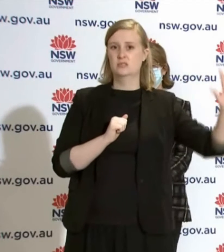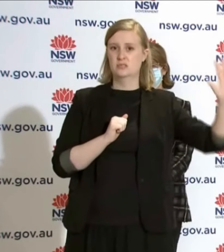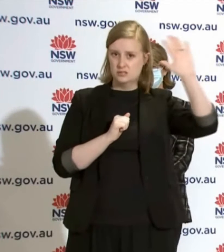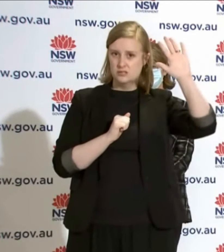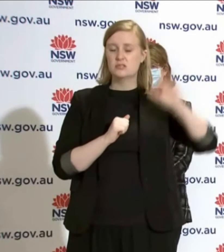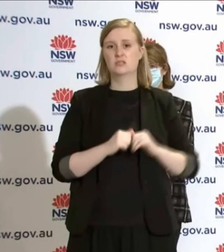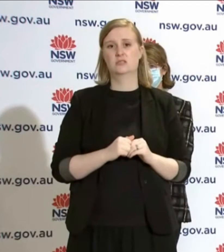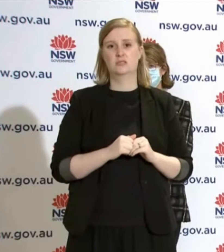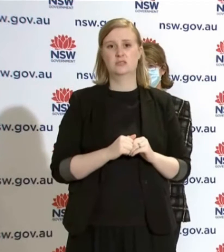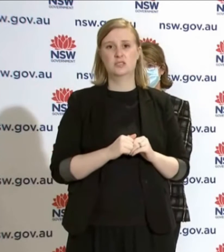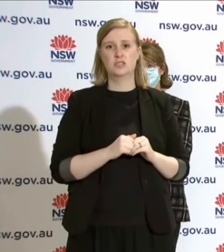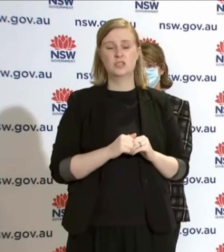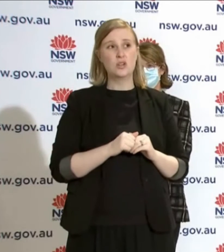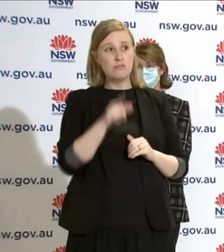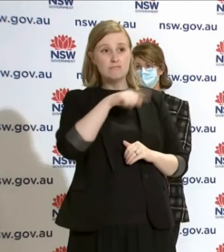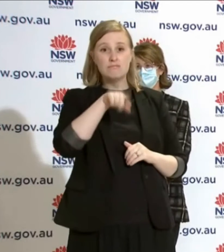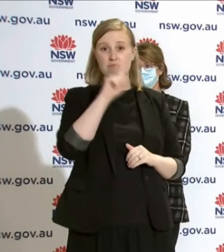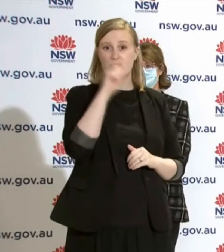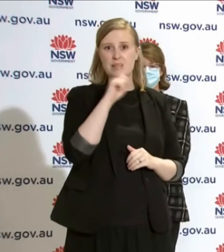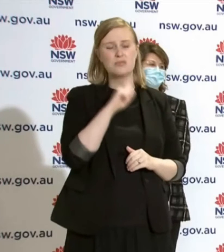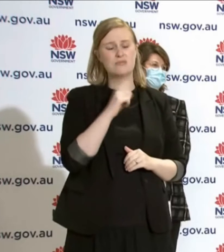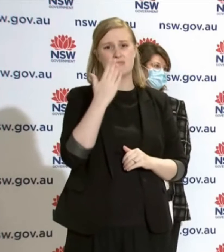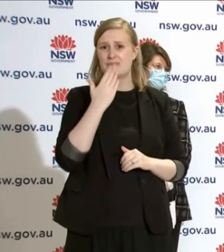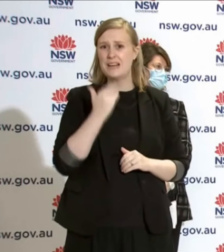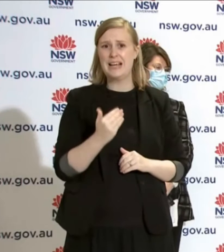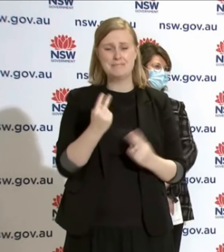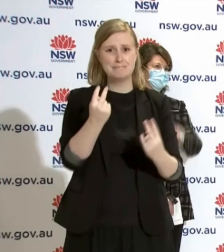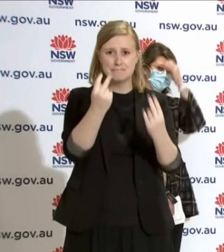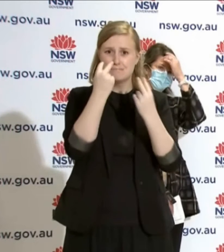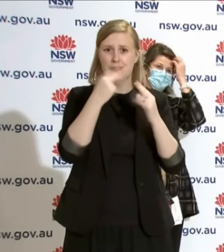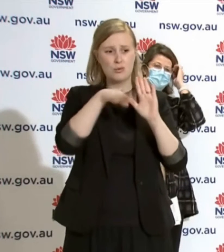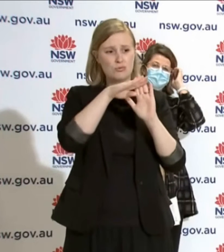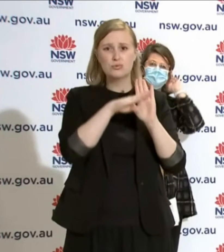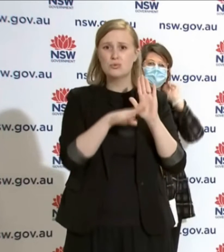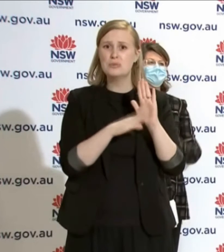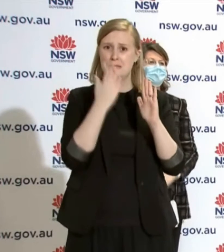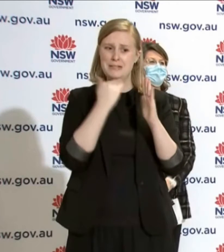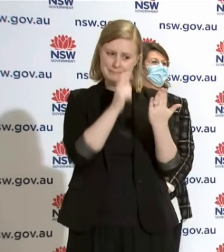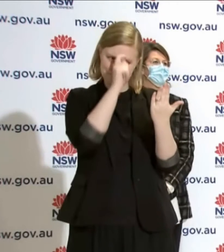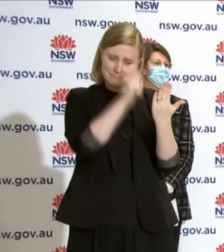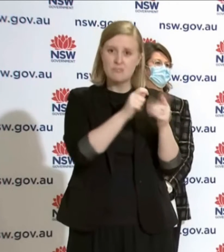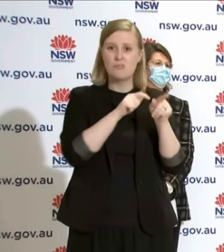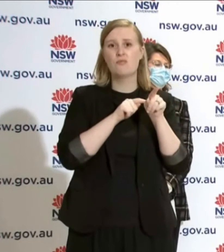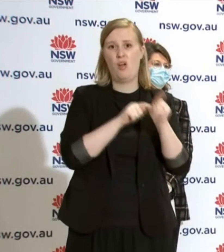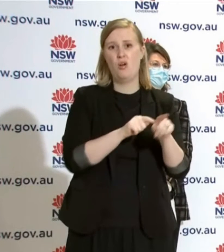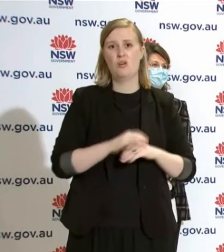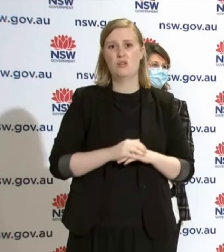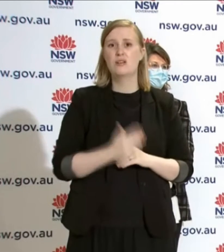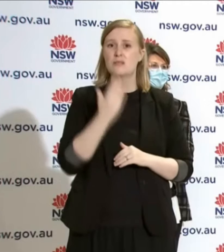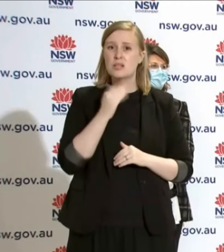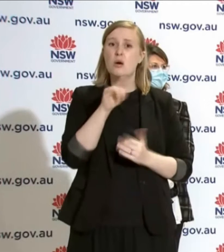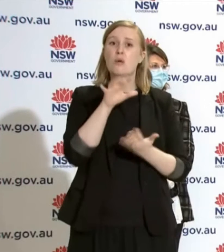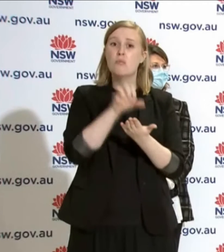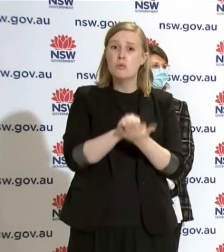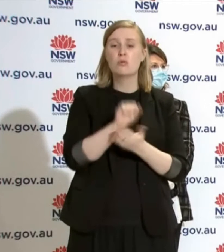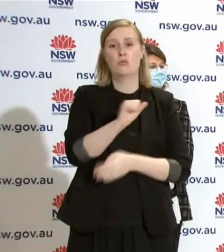communities follow the public health advice and also take up the opportunity for vaccination, which is being increased access